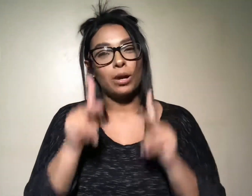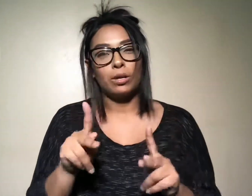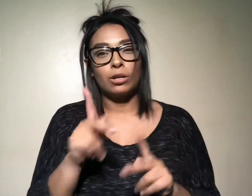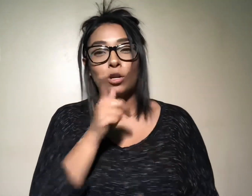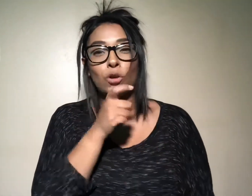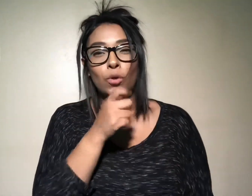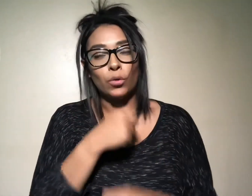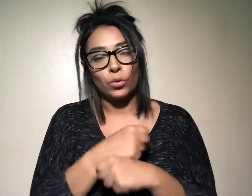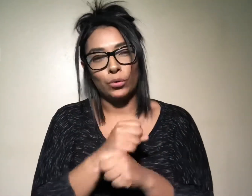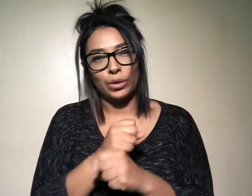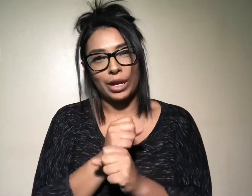who created you.